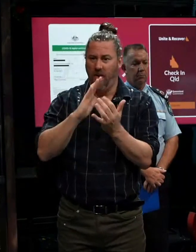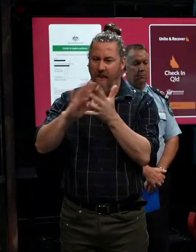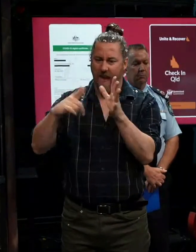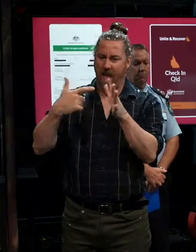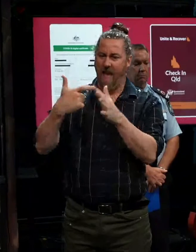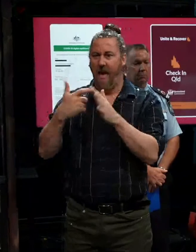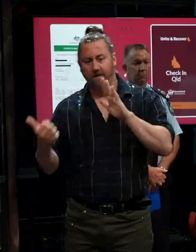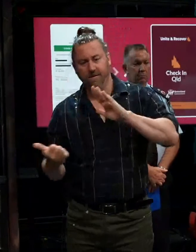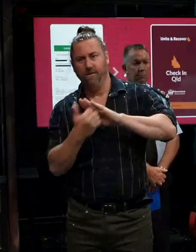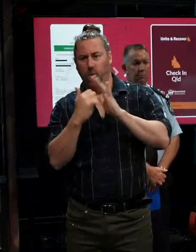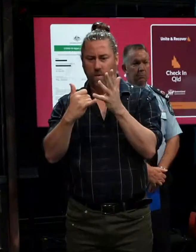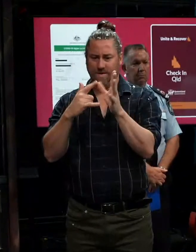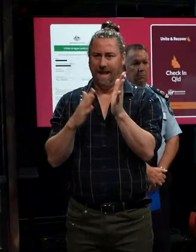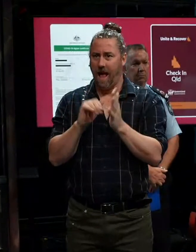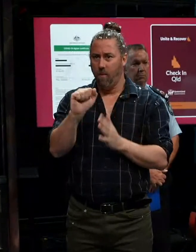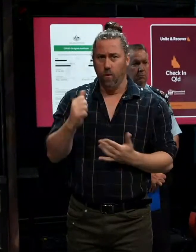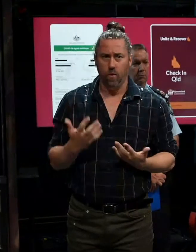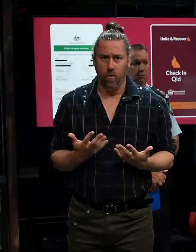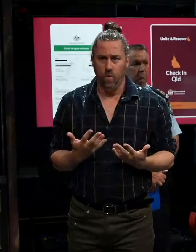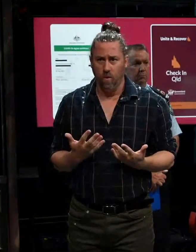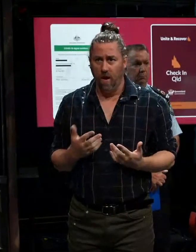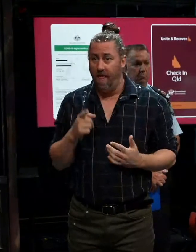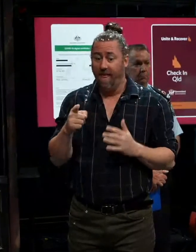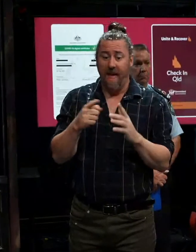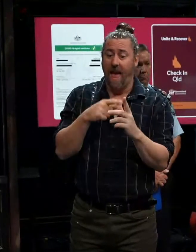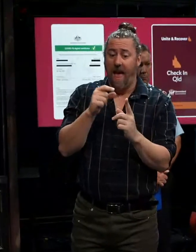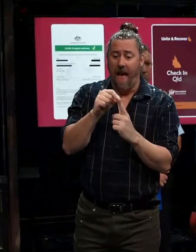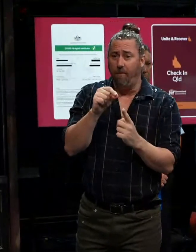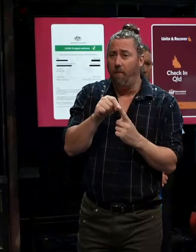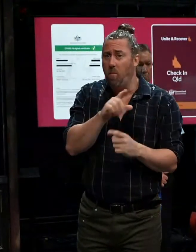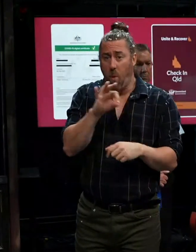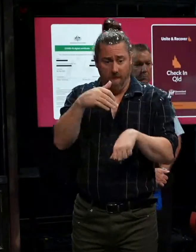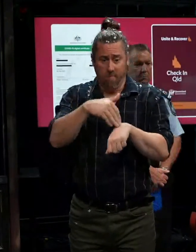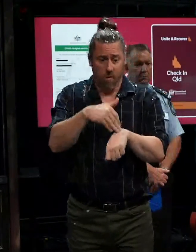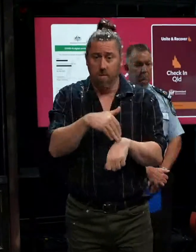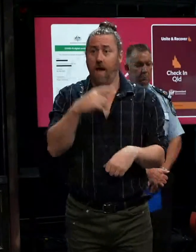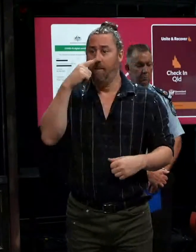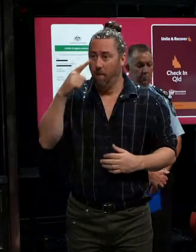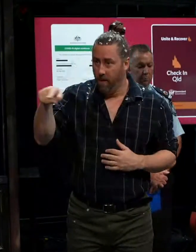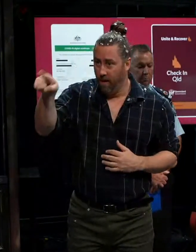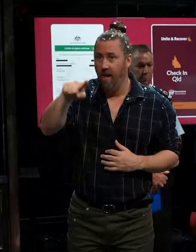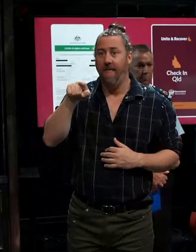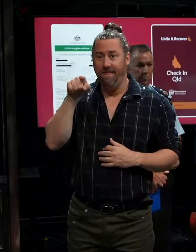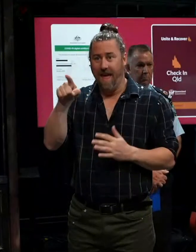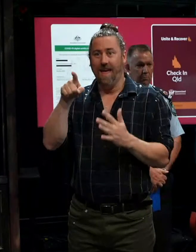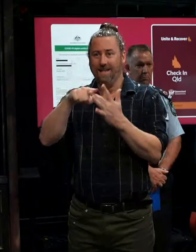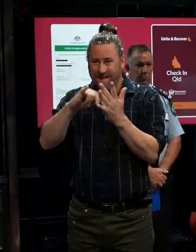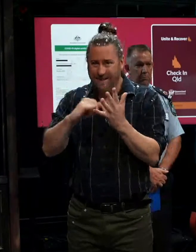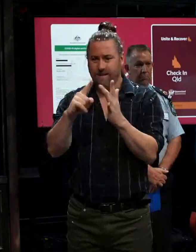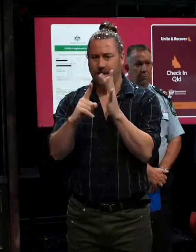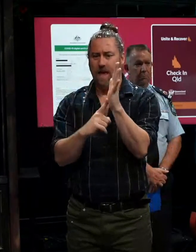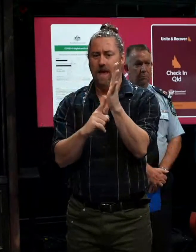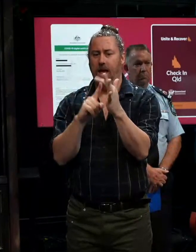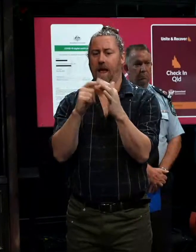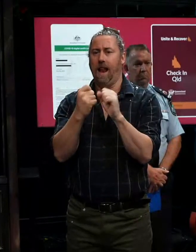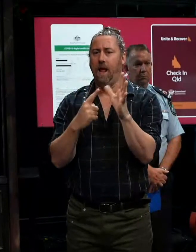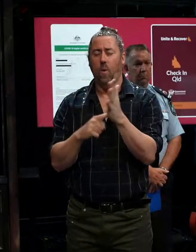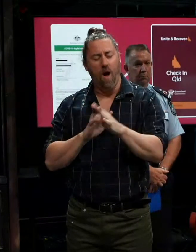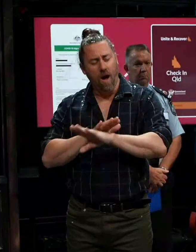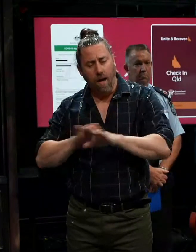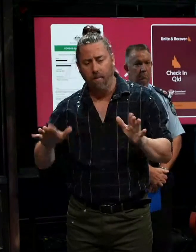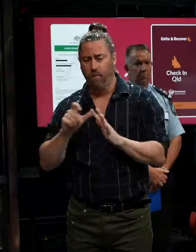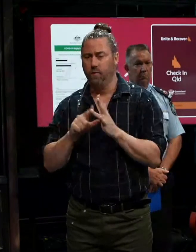said, there's not a flaw in the app. What you're describing is fraud, and of course there are penalties for fraud and identity theft, not